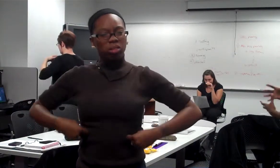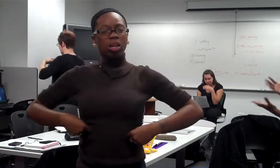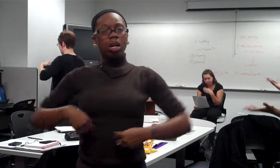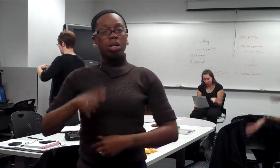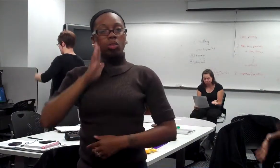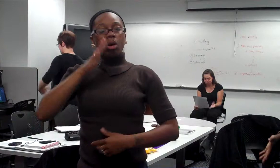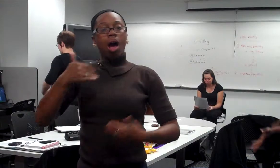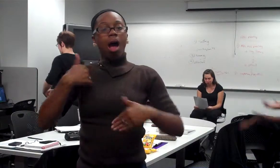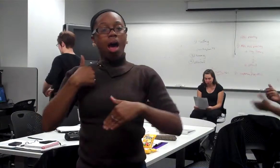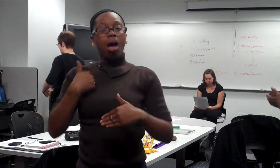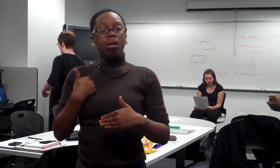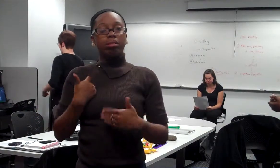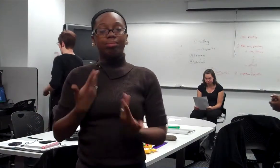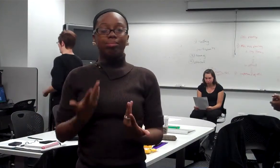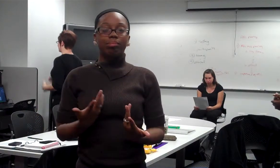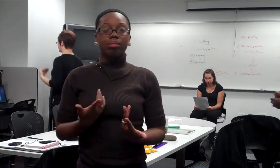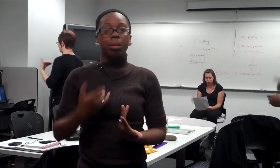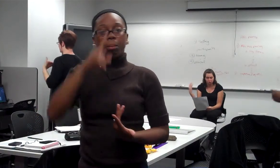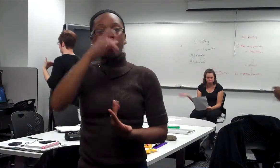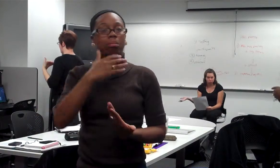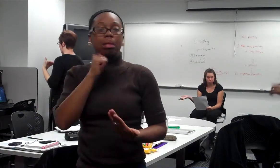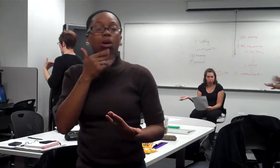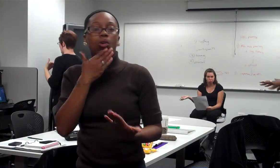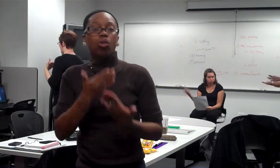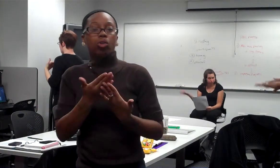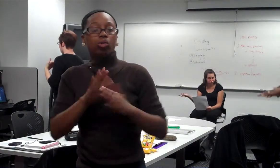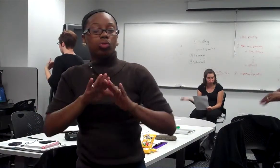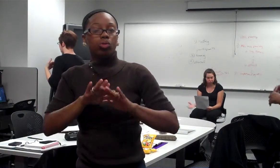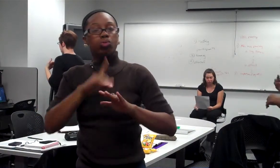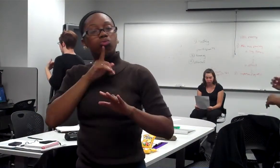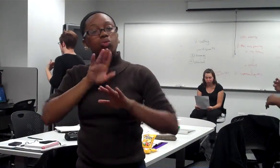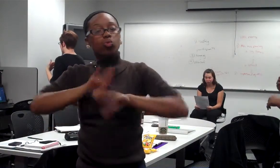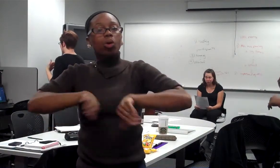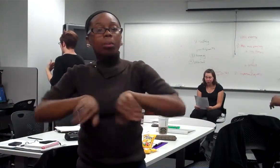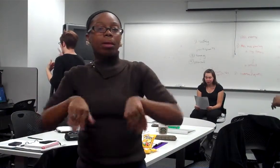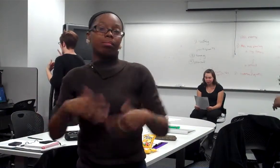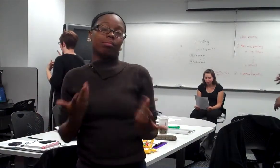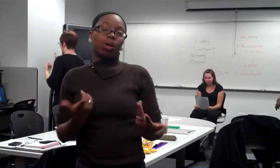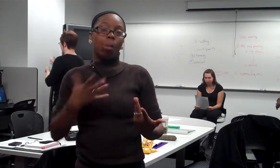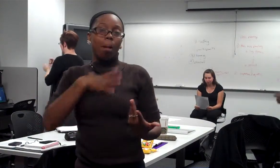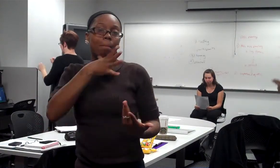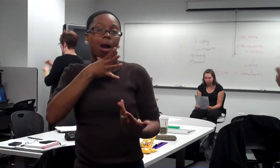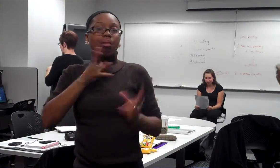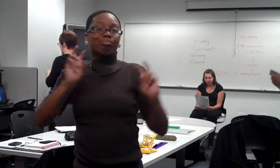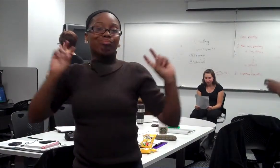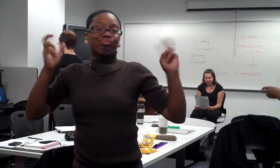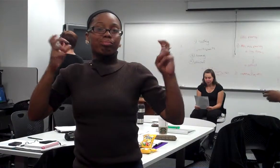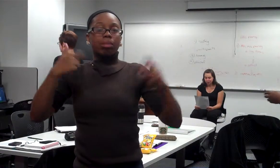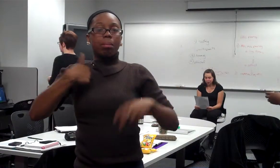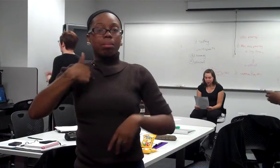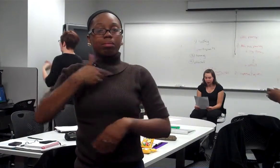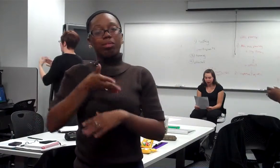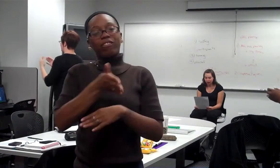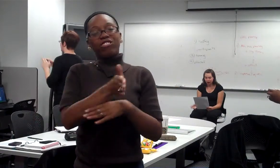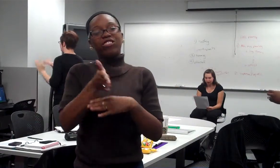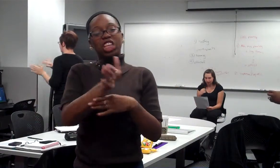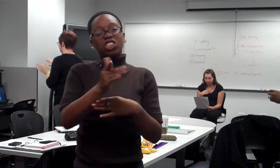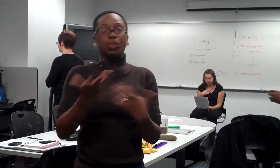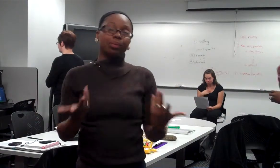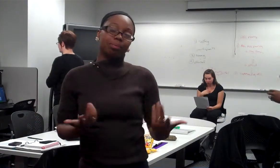Even though I wasn't very good at swimming, she used to call me her little fish. Anyway, side note. So I love the